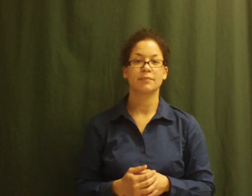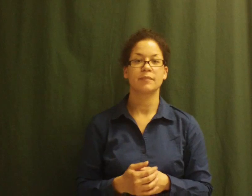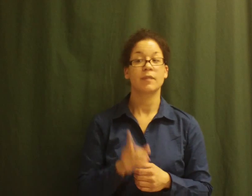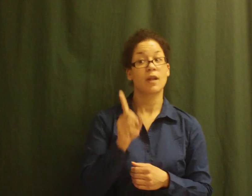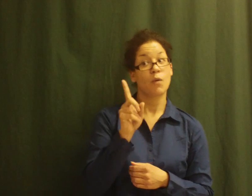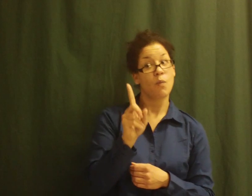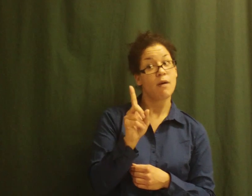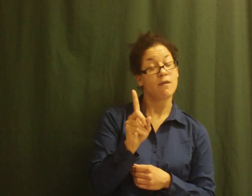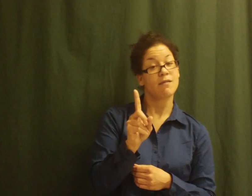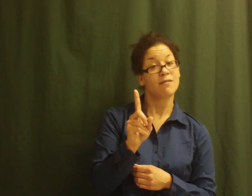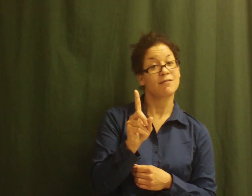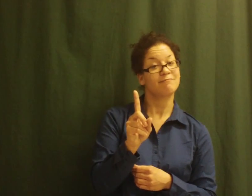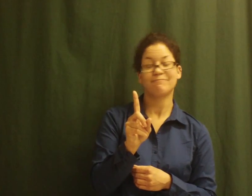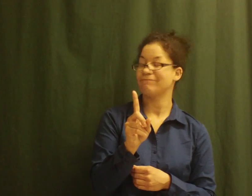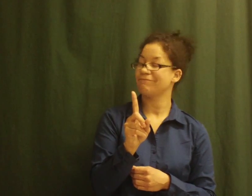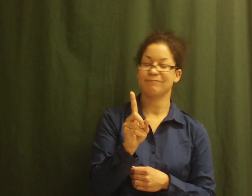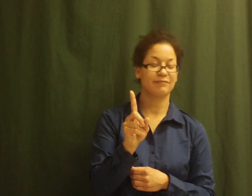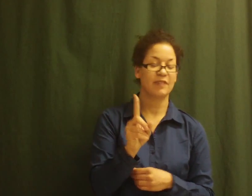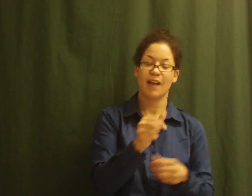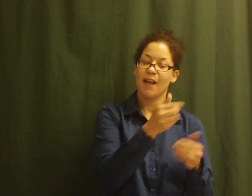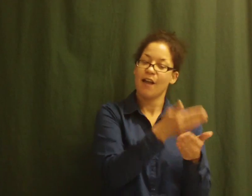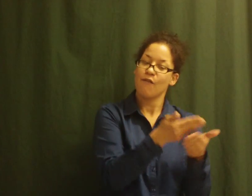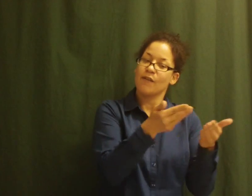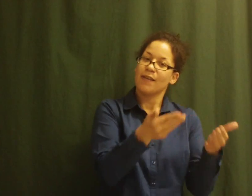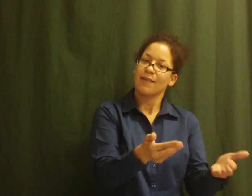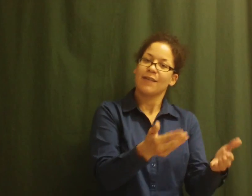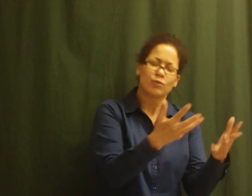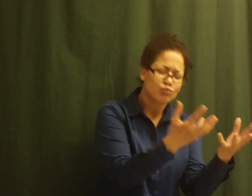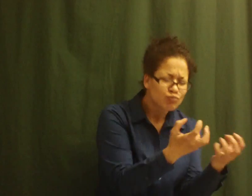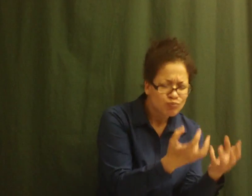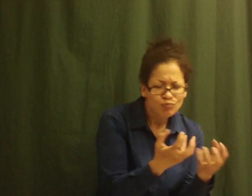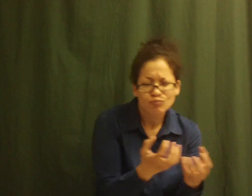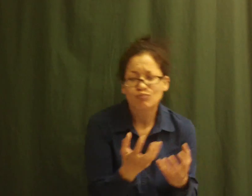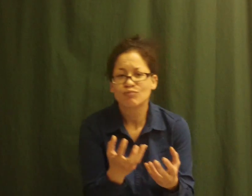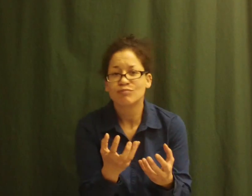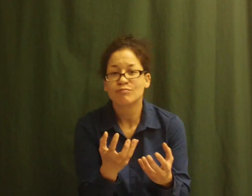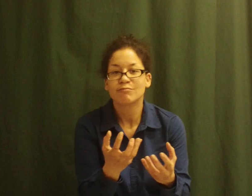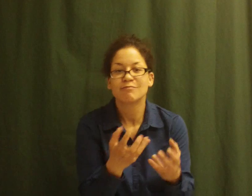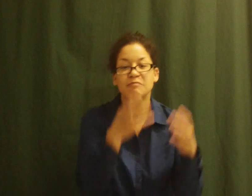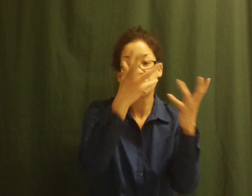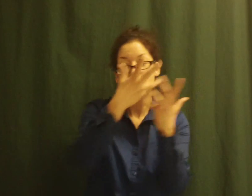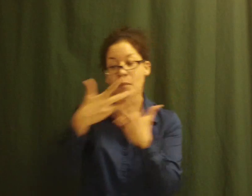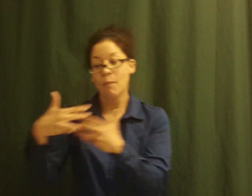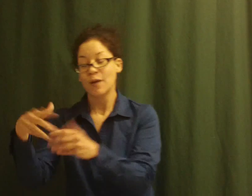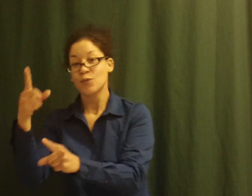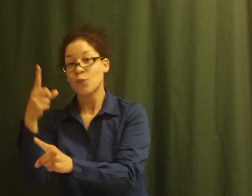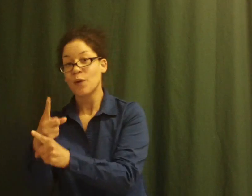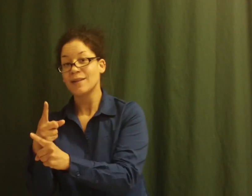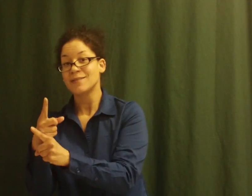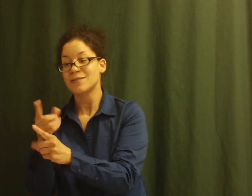However, not everything that is desirable is necessarily a right.